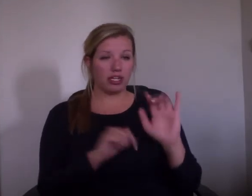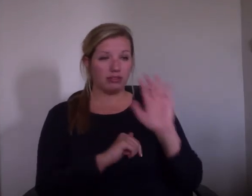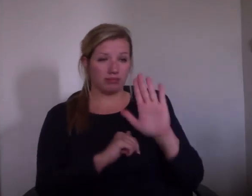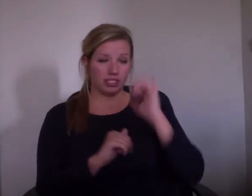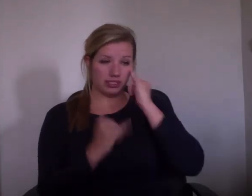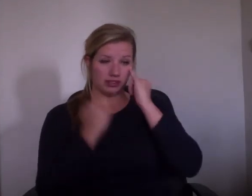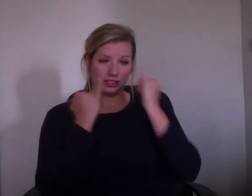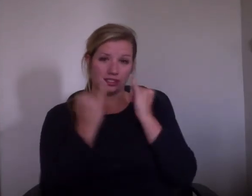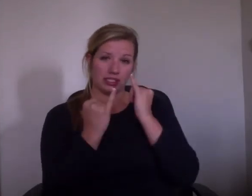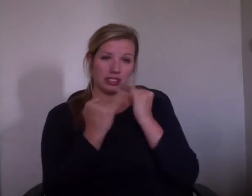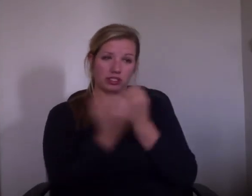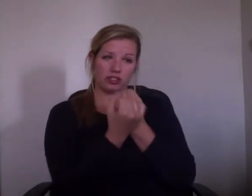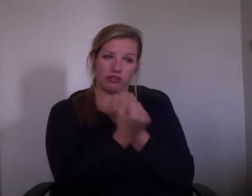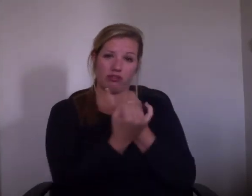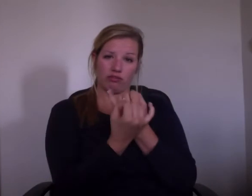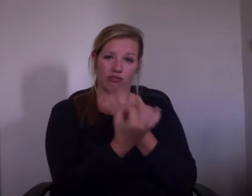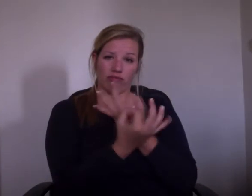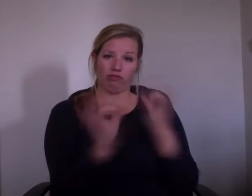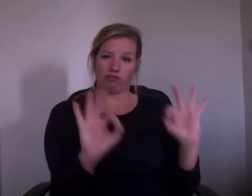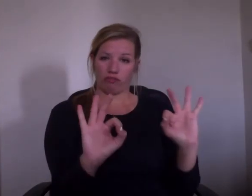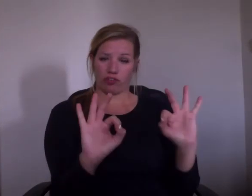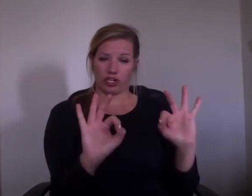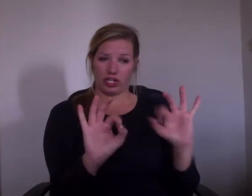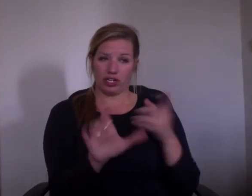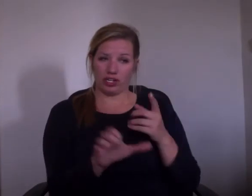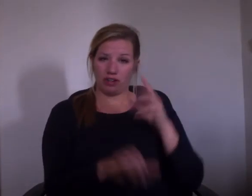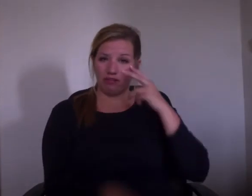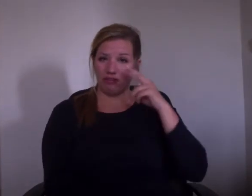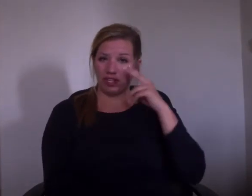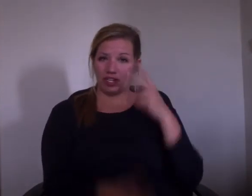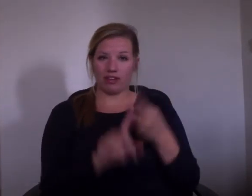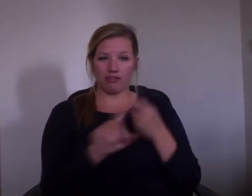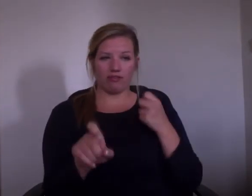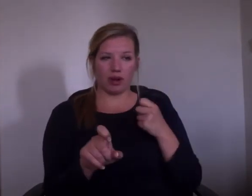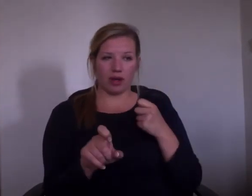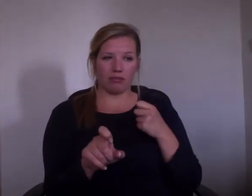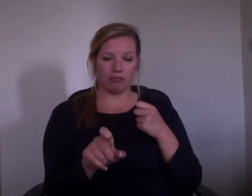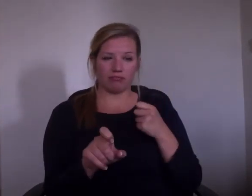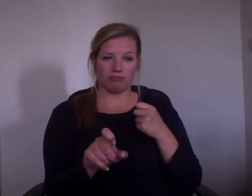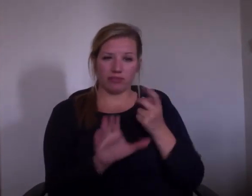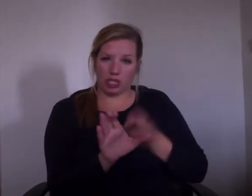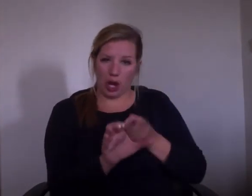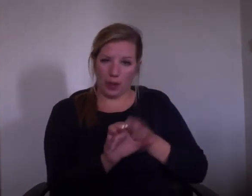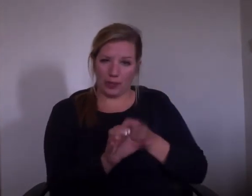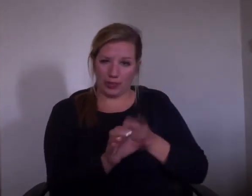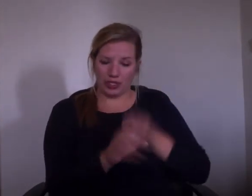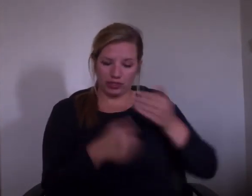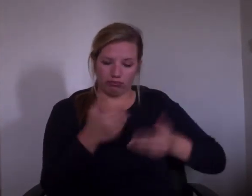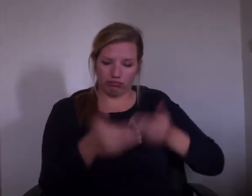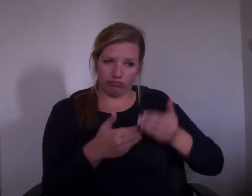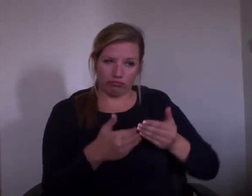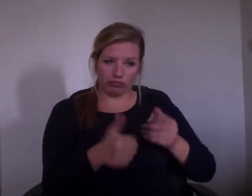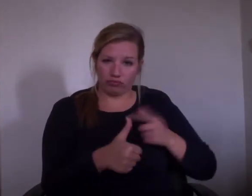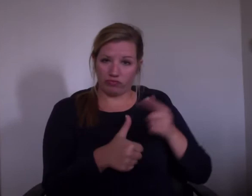from imperialist occupation. And that this had been going on first with the Chinese,